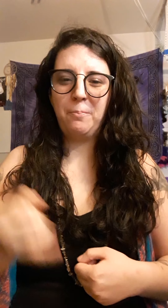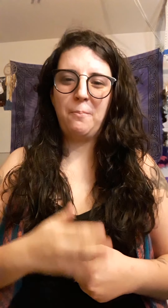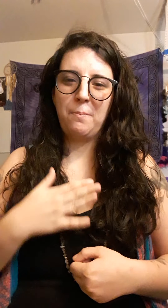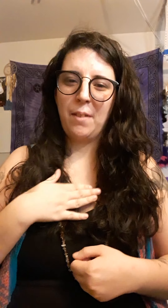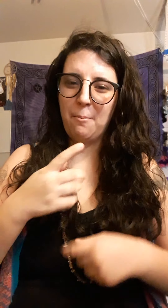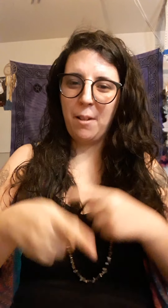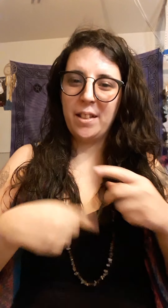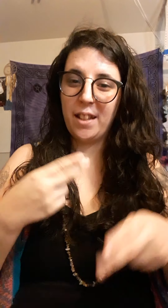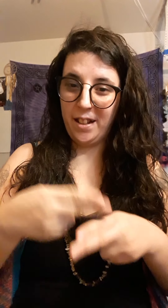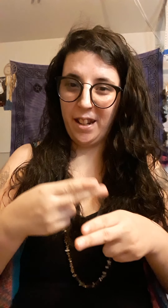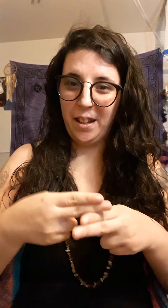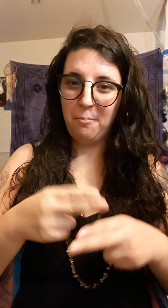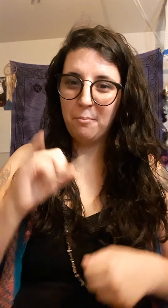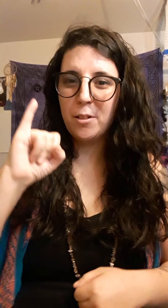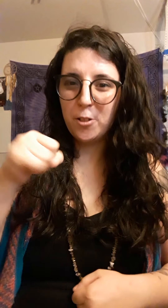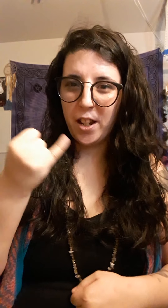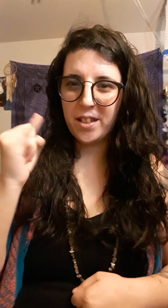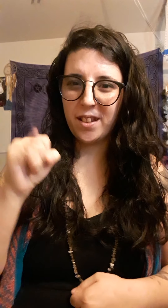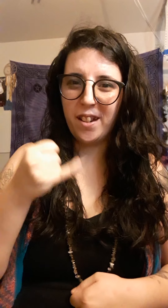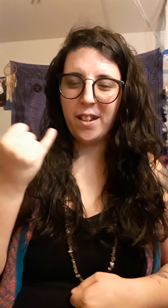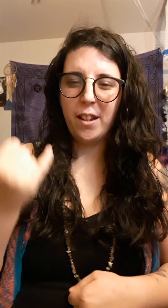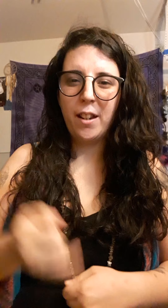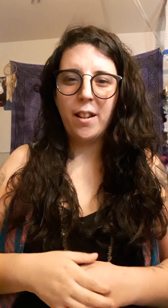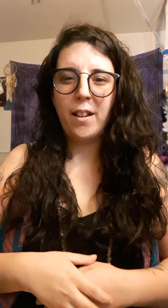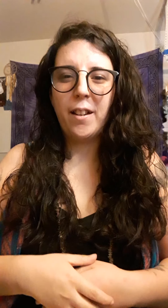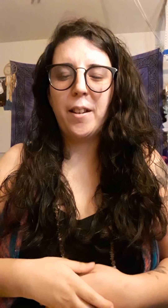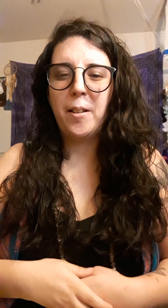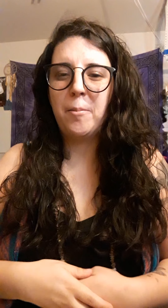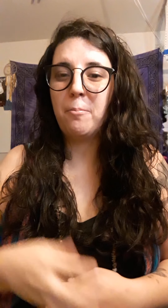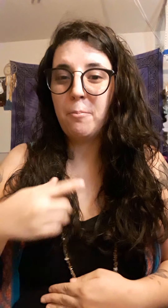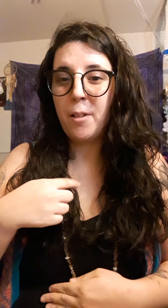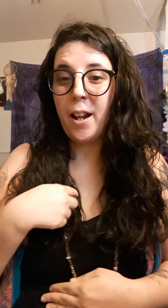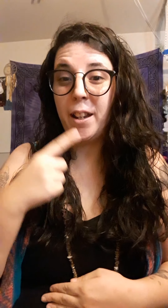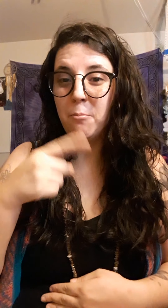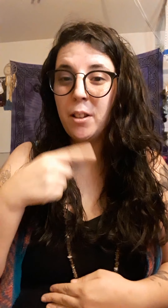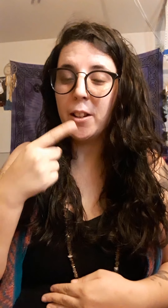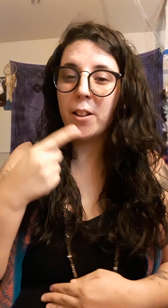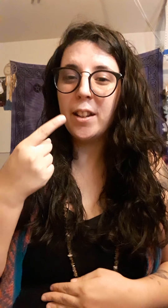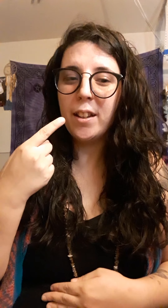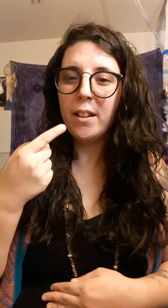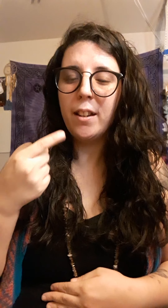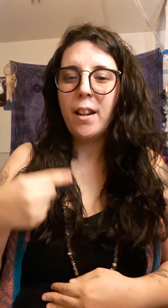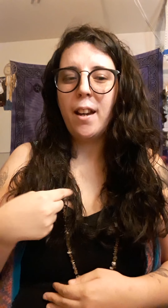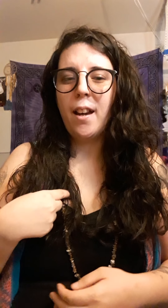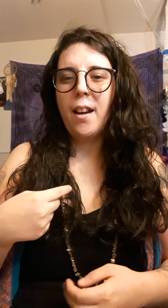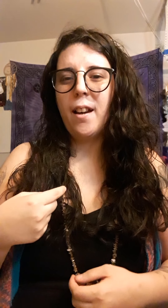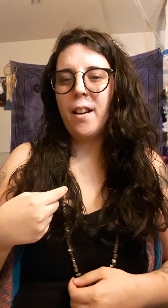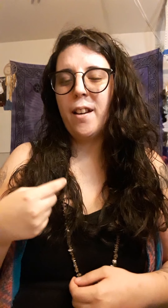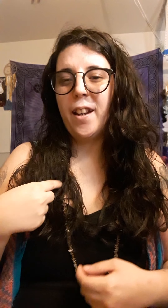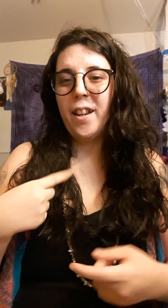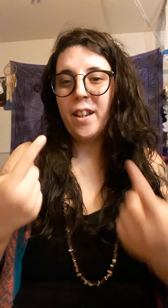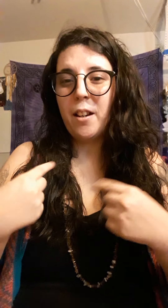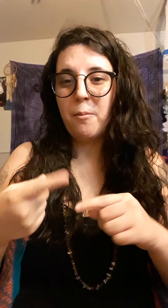My sign name, Jessica. I am hearing. I come